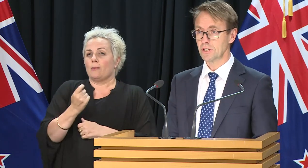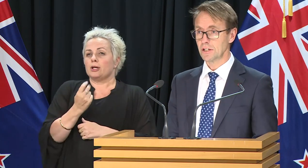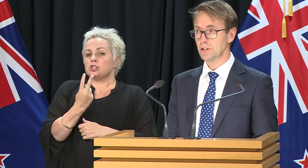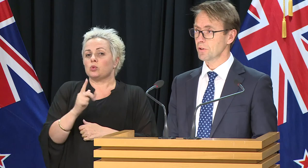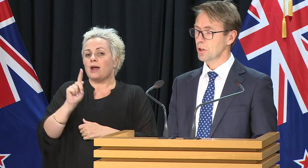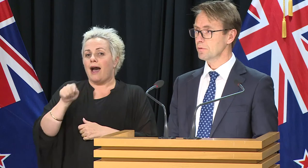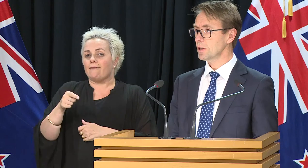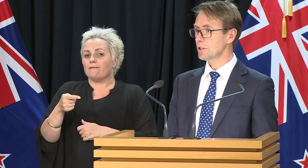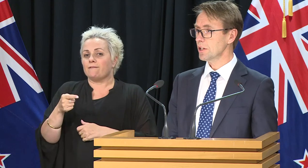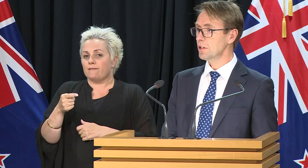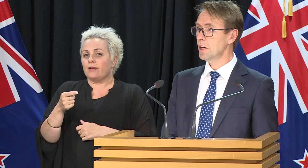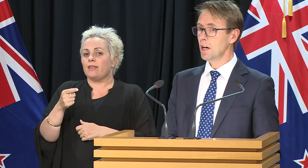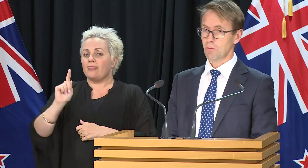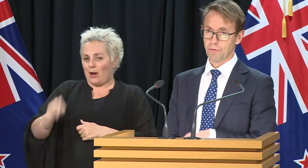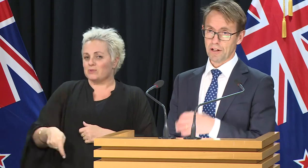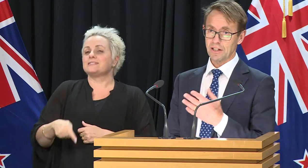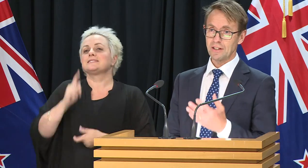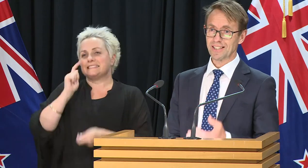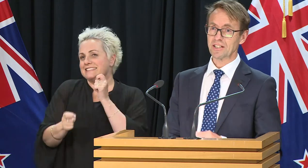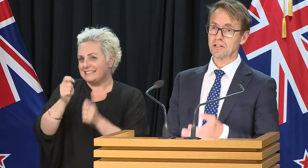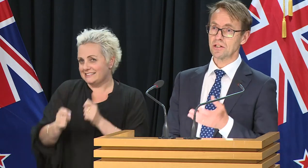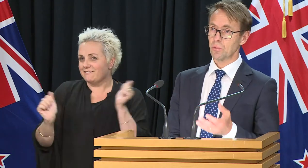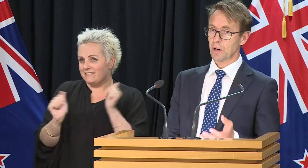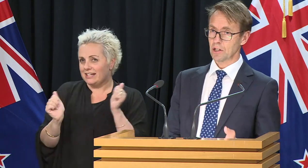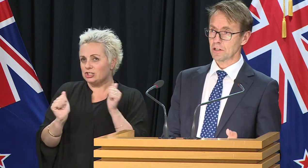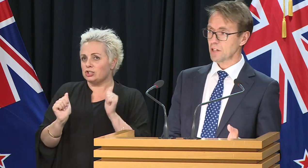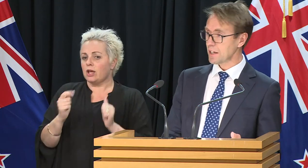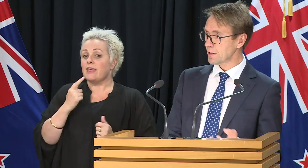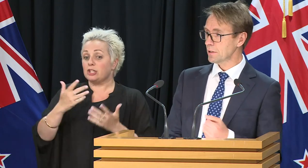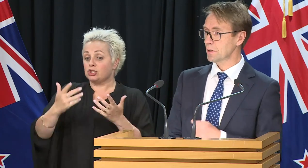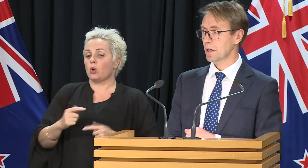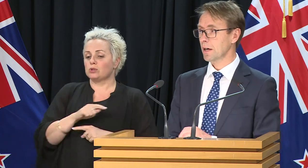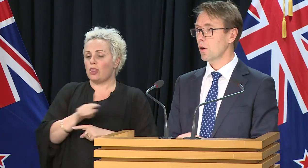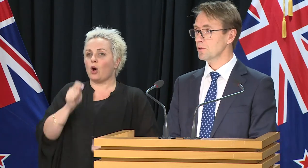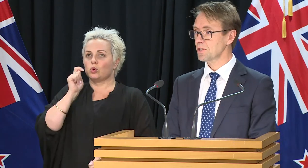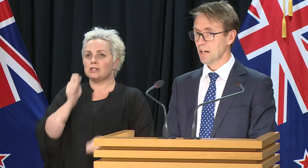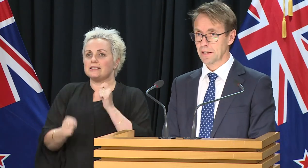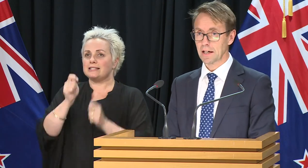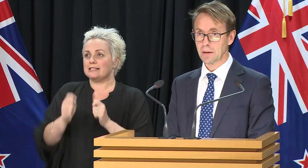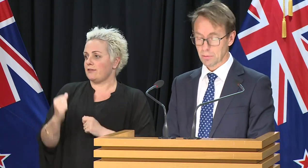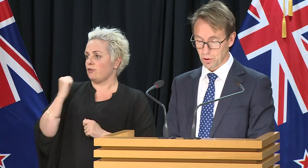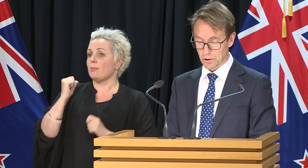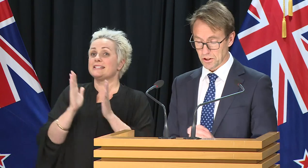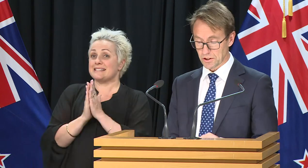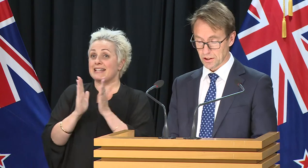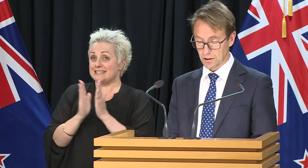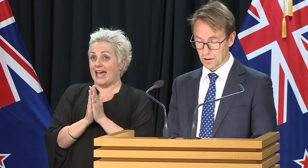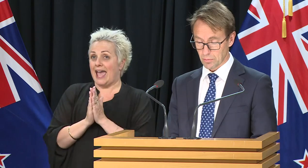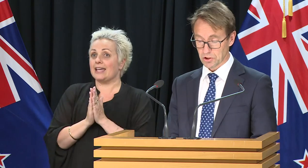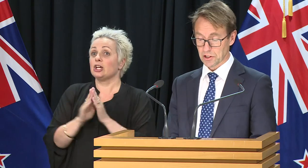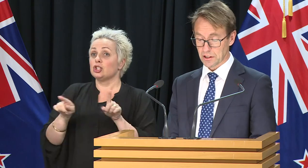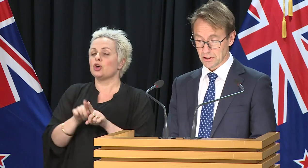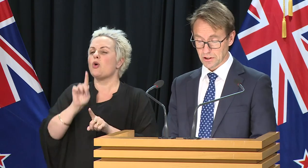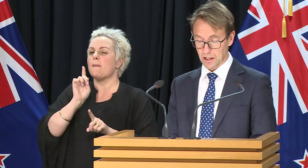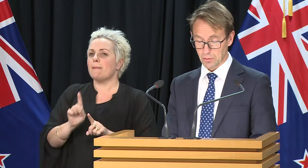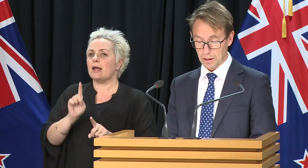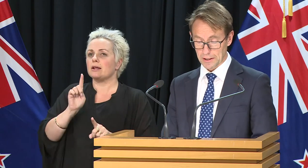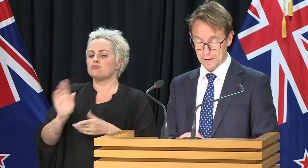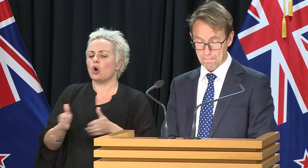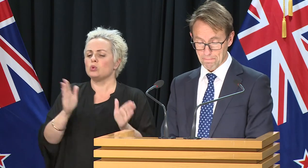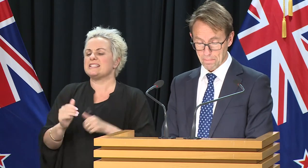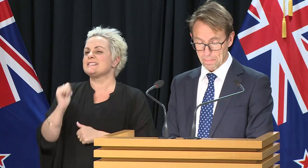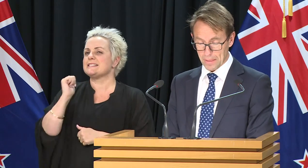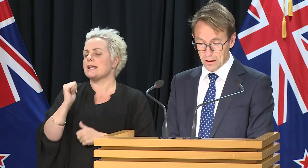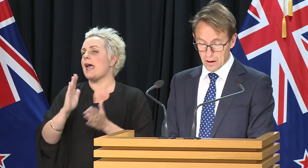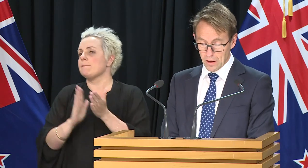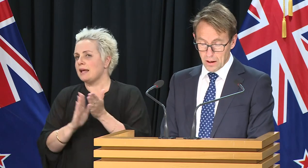2,455 tests for COVID-19, reflecting the tests that were actually taken on Sunday but processed mostly yesterday on Monday.